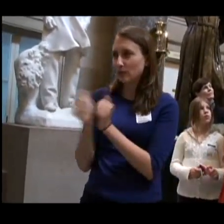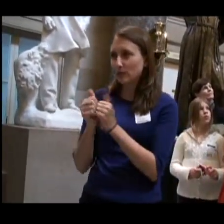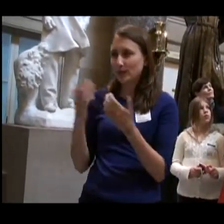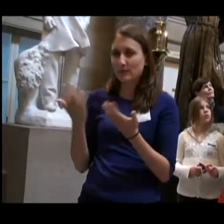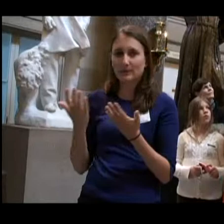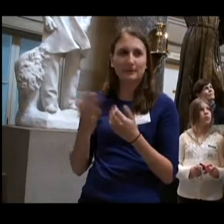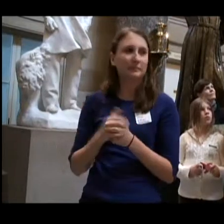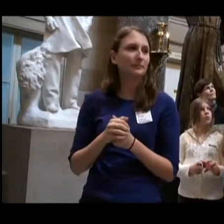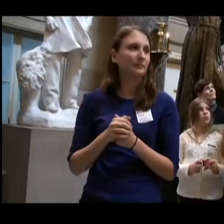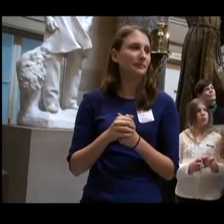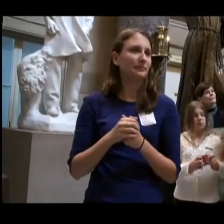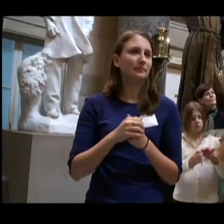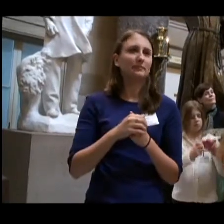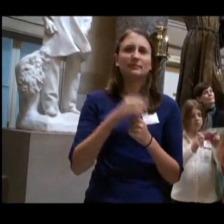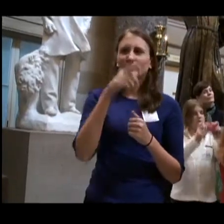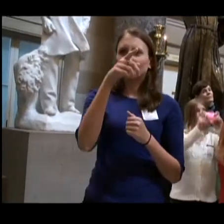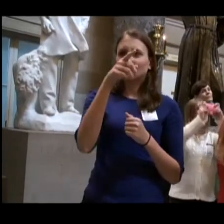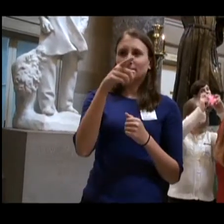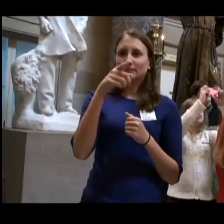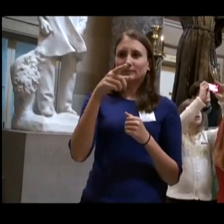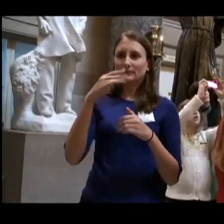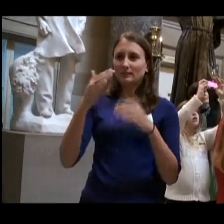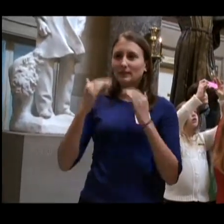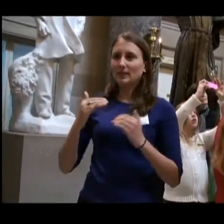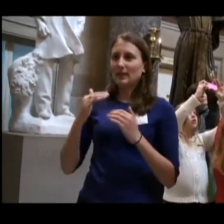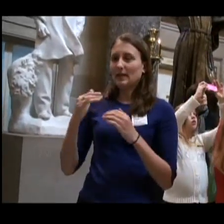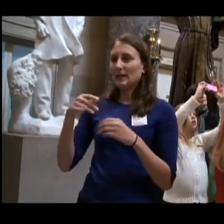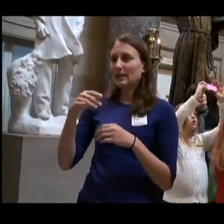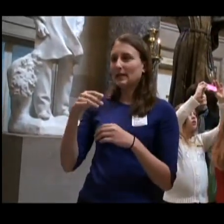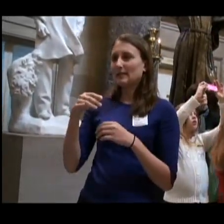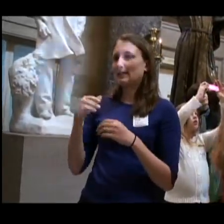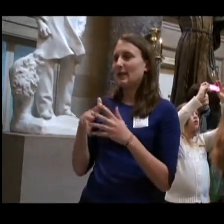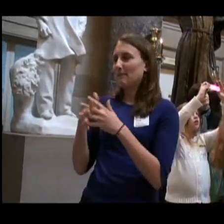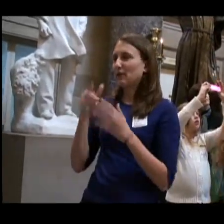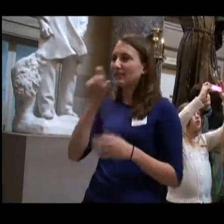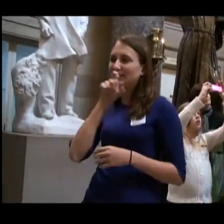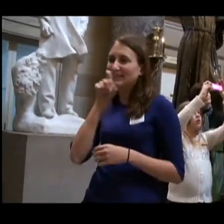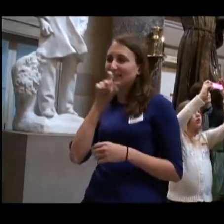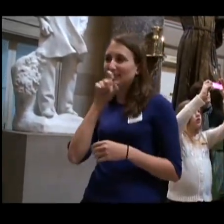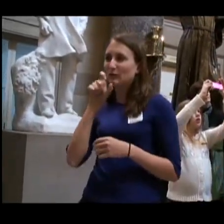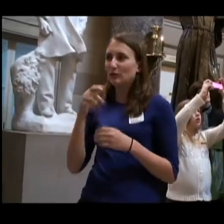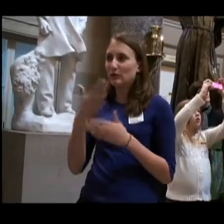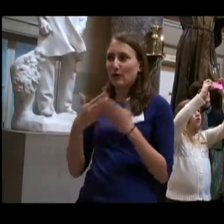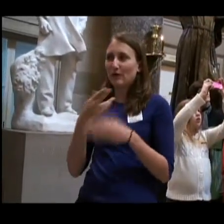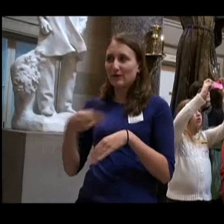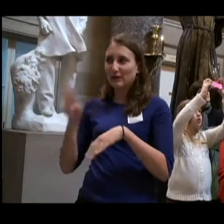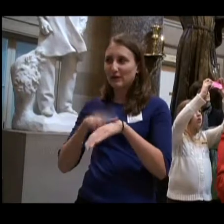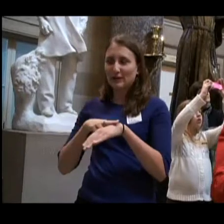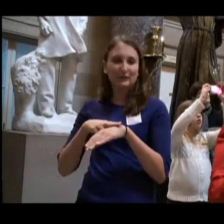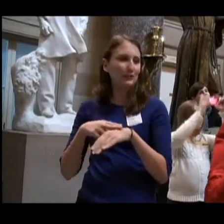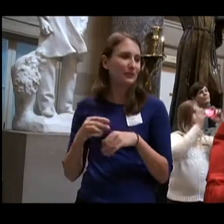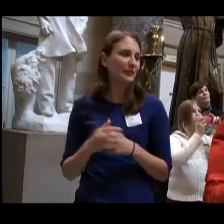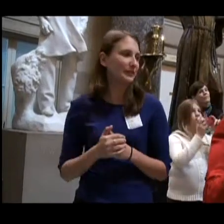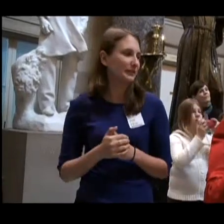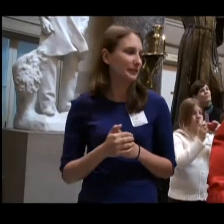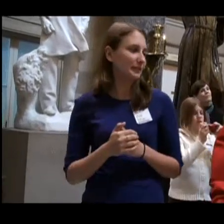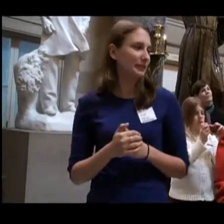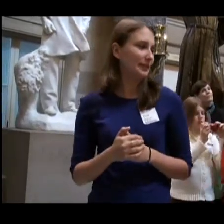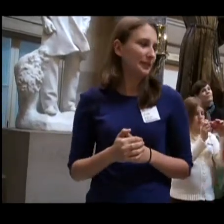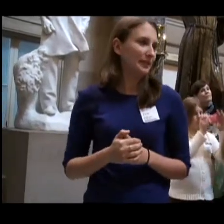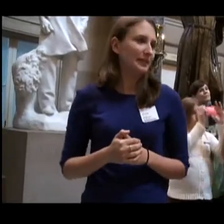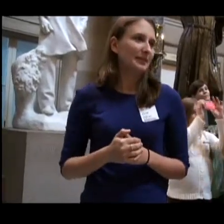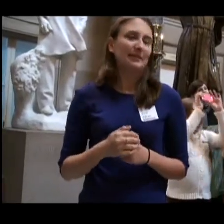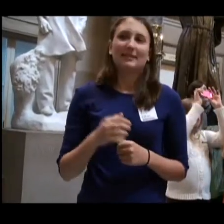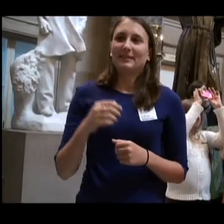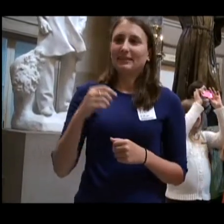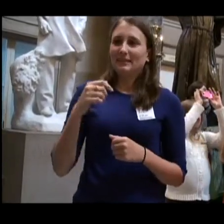American eagle, obviously a long-time representative of our nation. And on the opposite side is a viper, representing the ideals